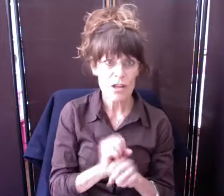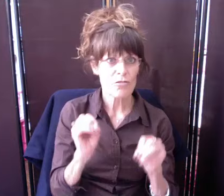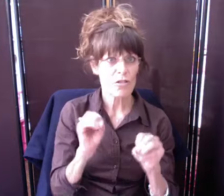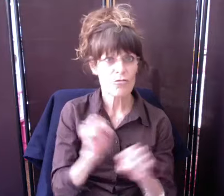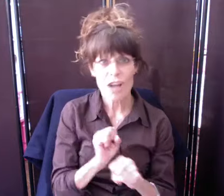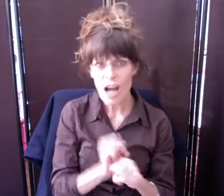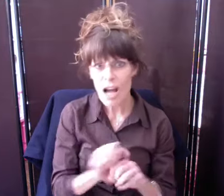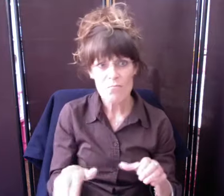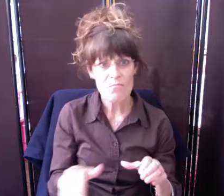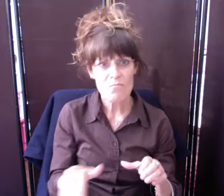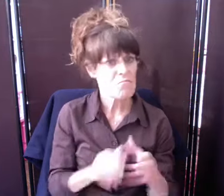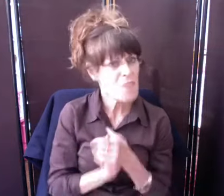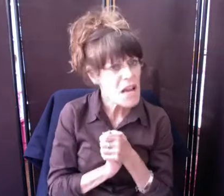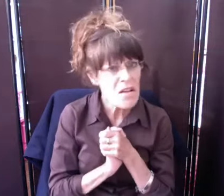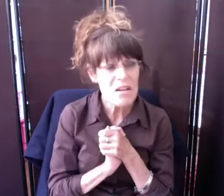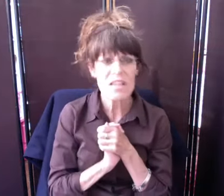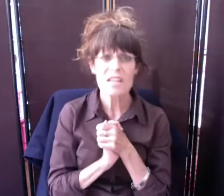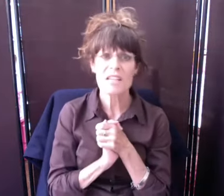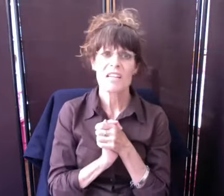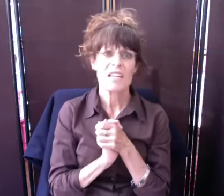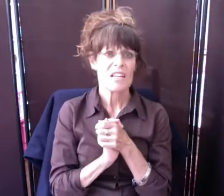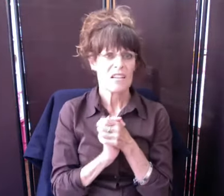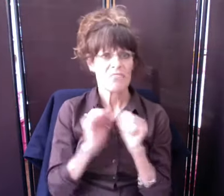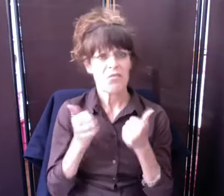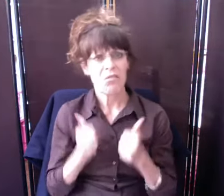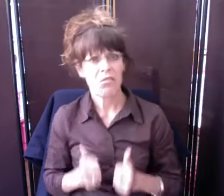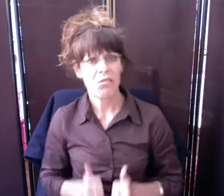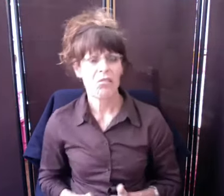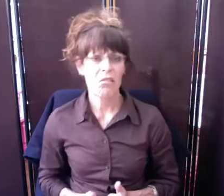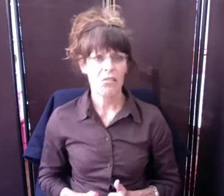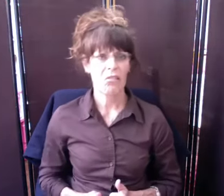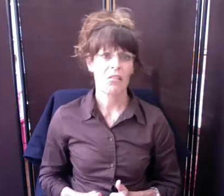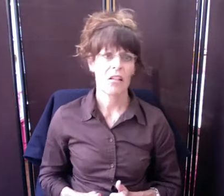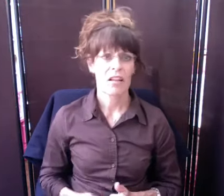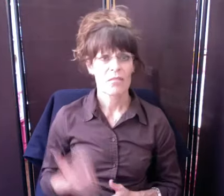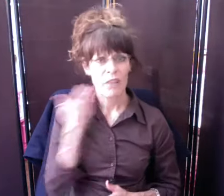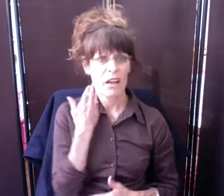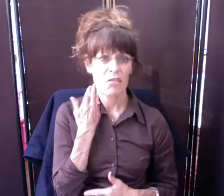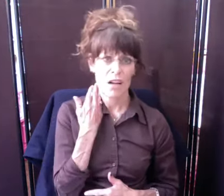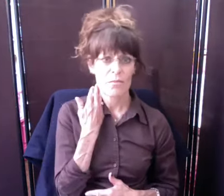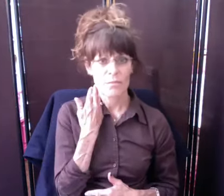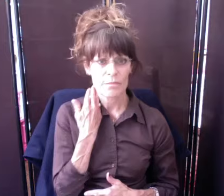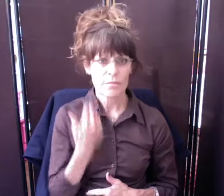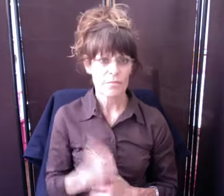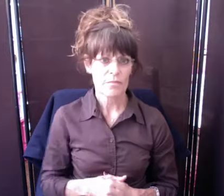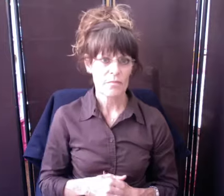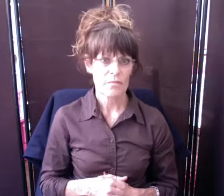falling apart. And man, I was bankrupt in almost every area. Well, in every area, right? Marriage was falling apart. I was unemployed. We had no